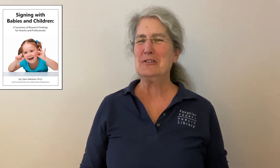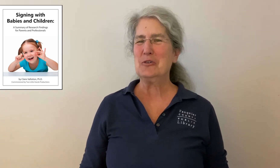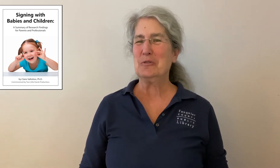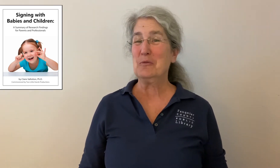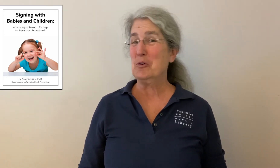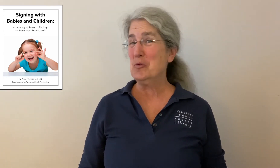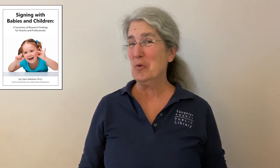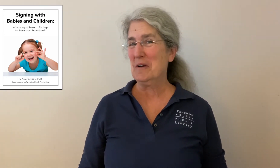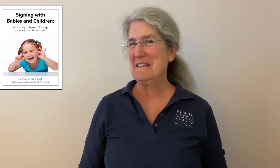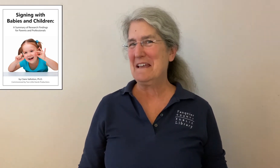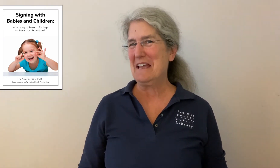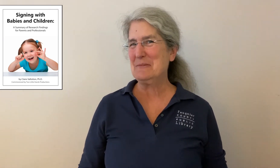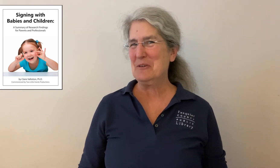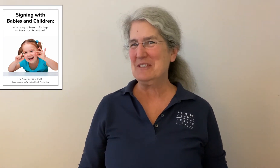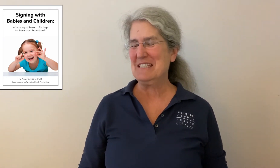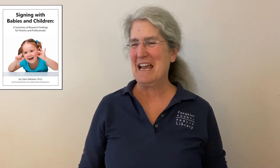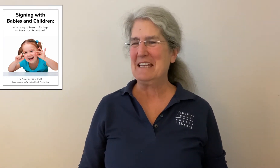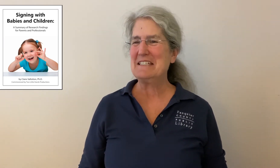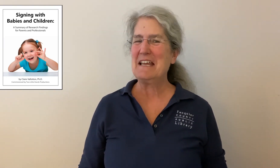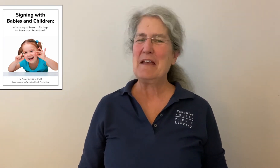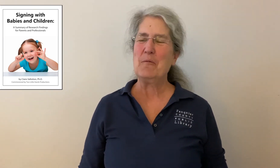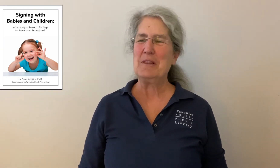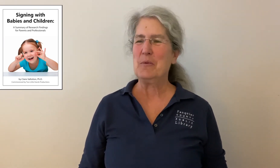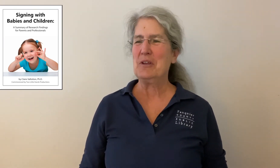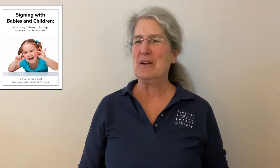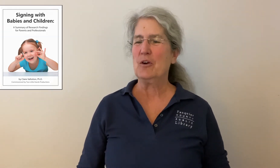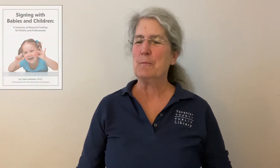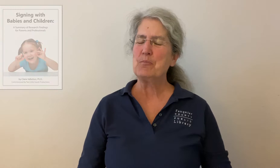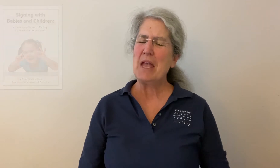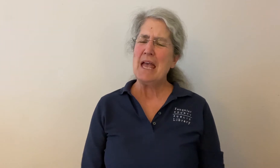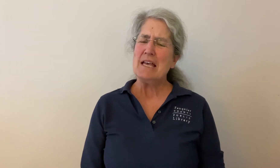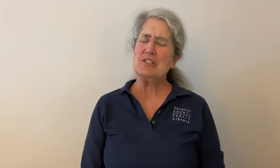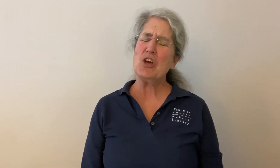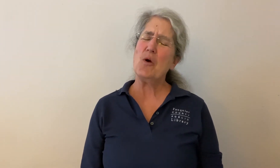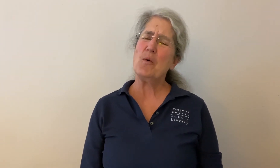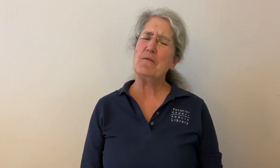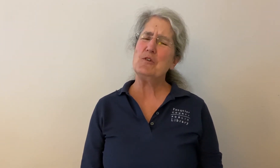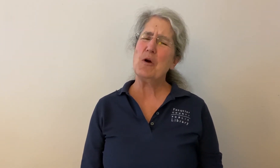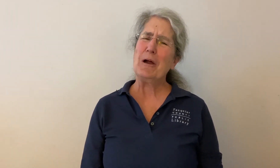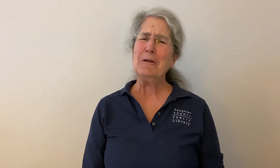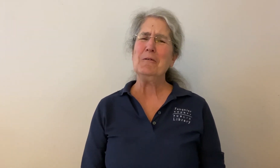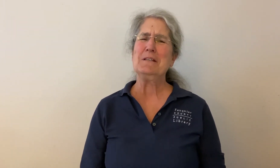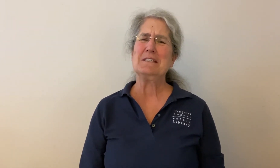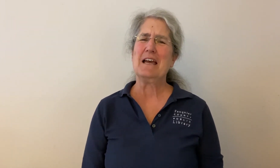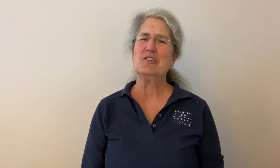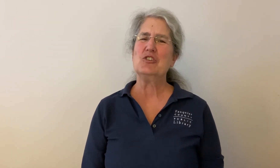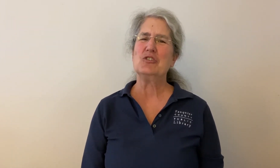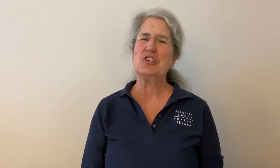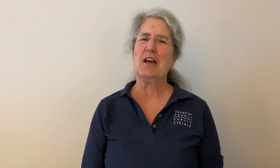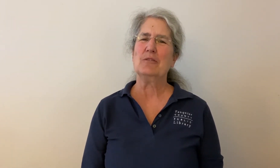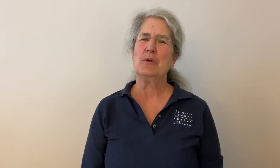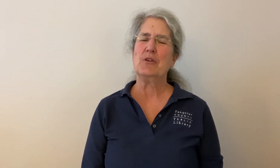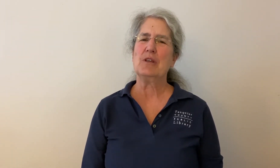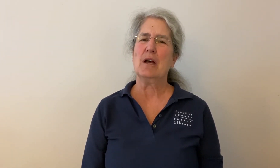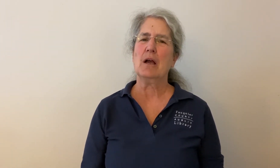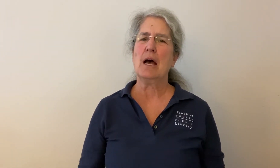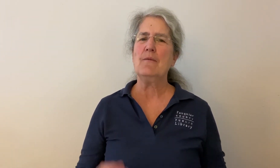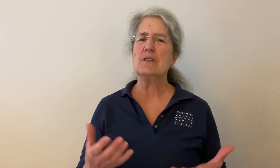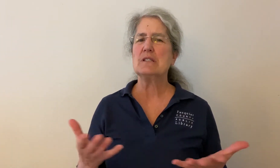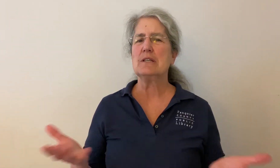children who weren't exposed to signs when they were younger. So if you are going to sign to your child when they're young, obviously you